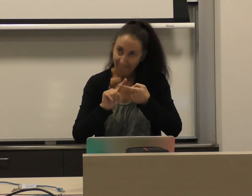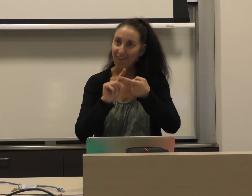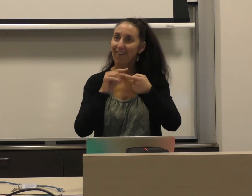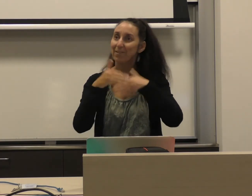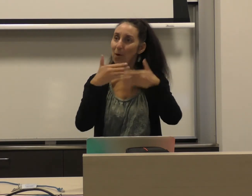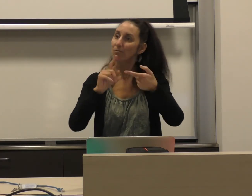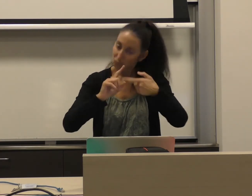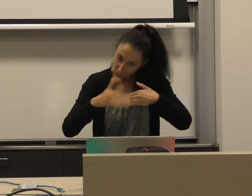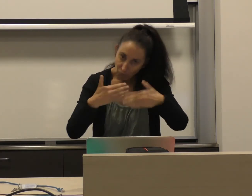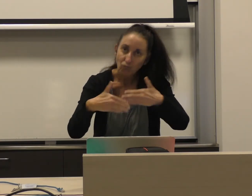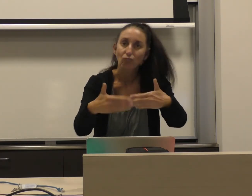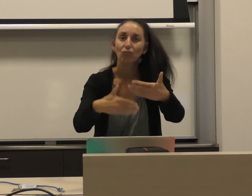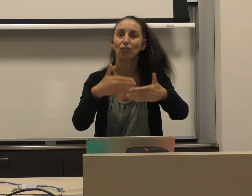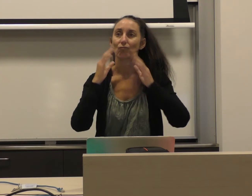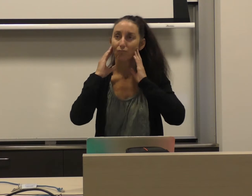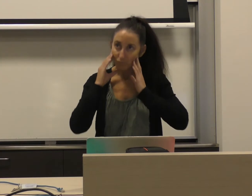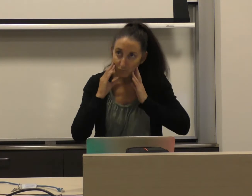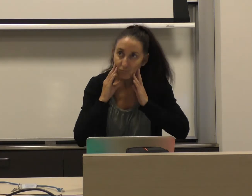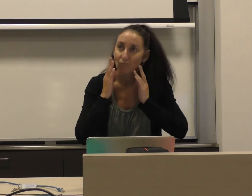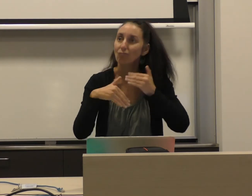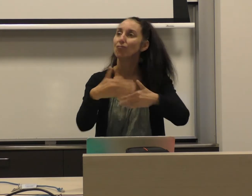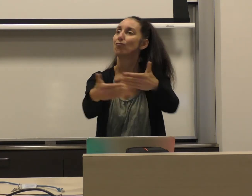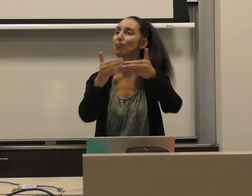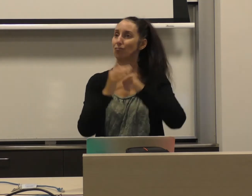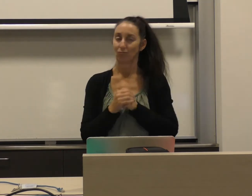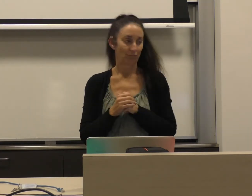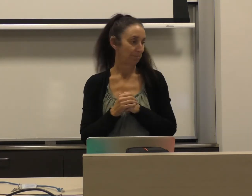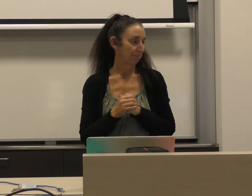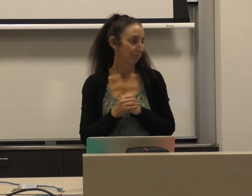Moving forwards to continue doing something, you move forward.